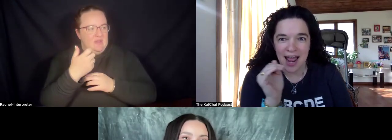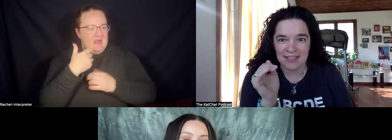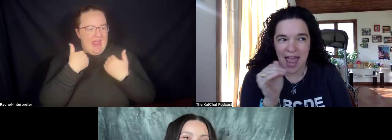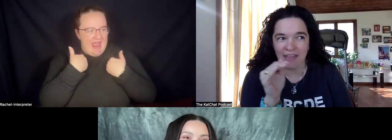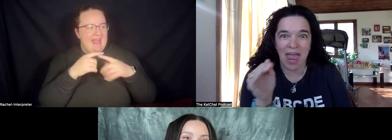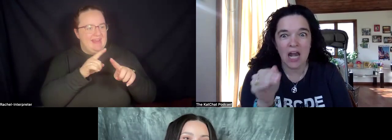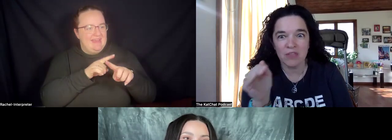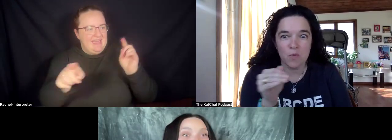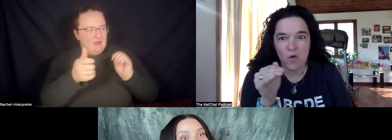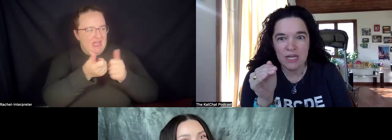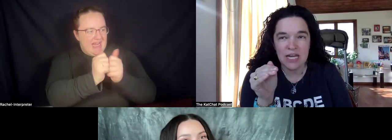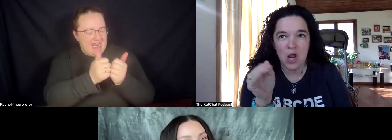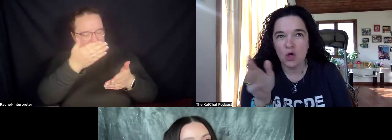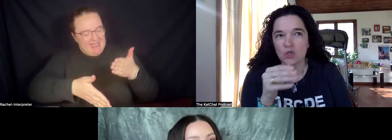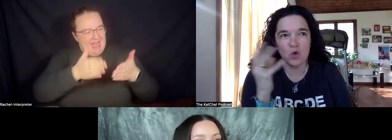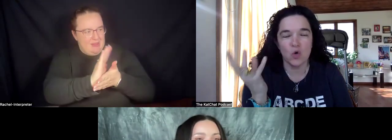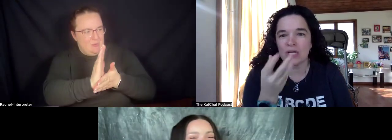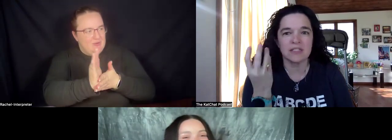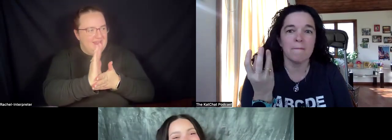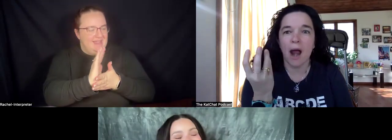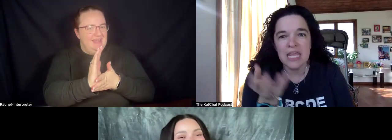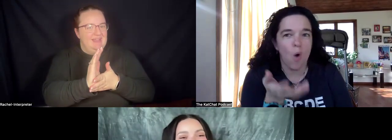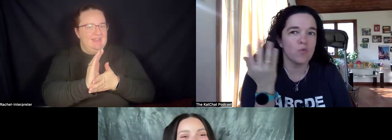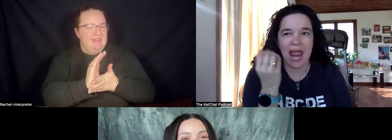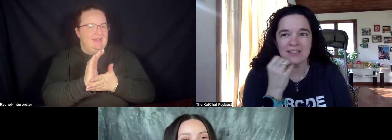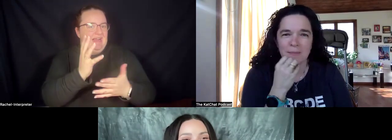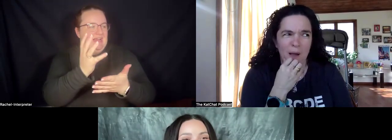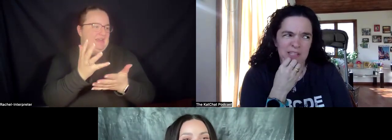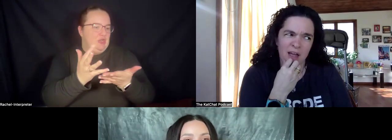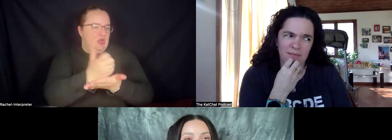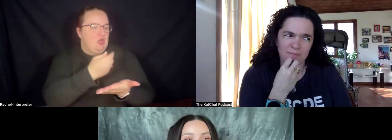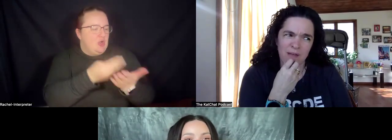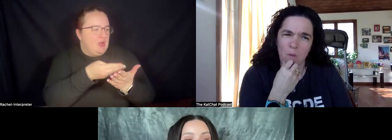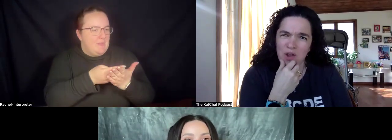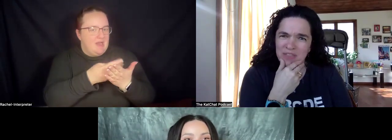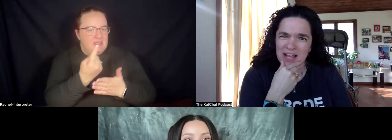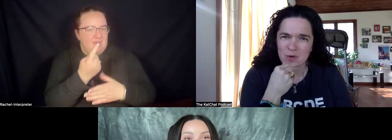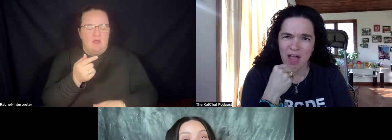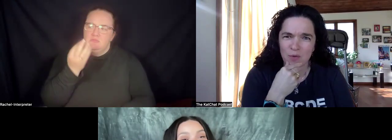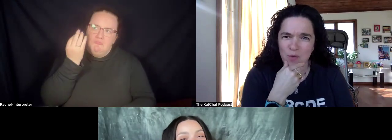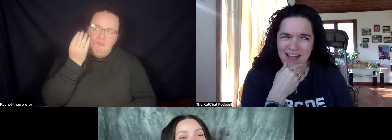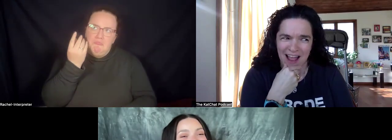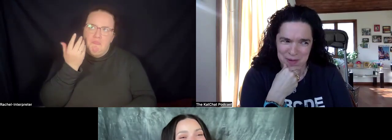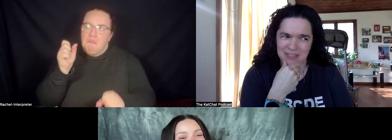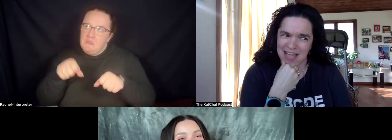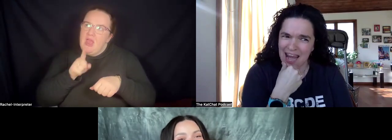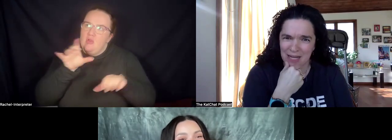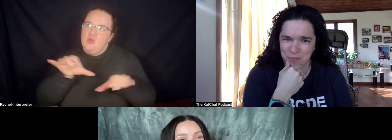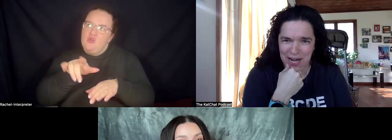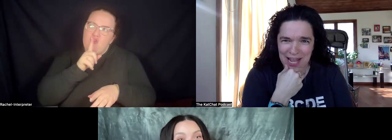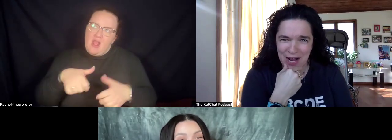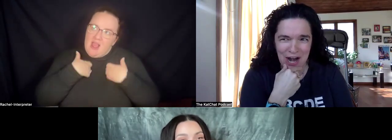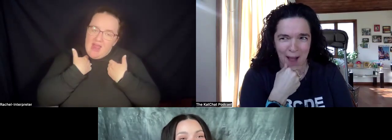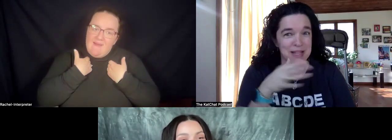contacts at the end of the Yes. movie to get the money or raise the money. I was like, I wonder if they could do that in real life because they